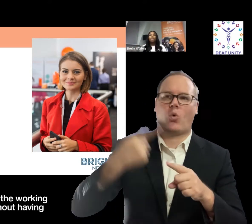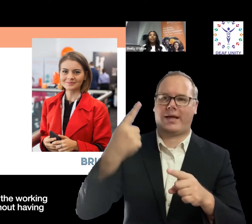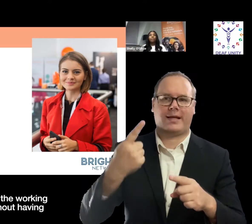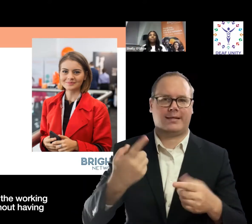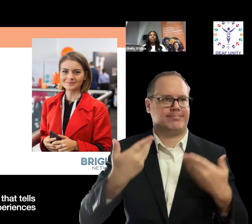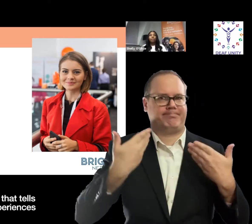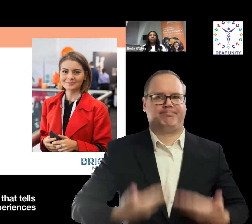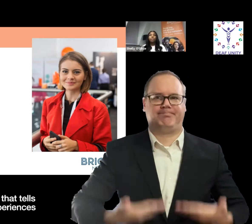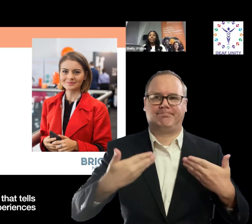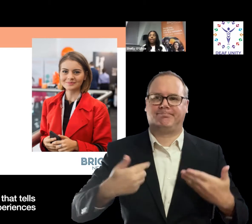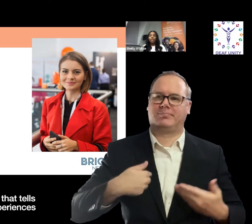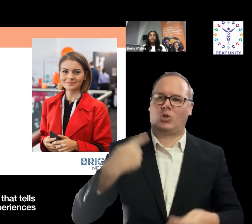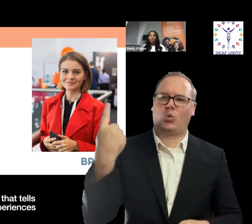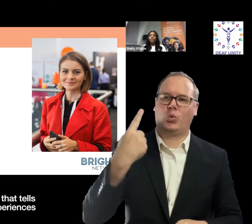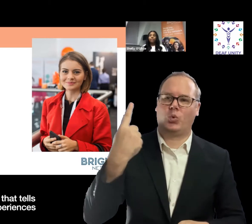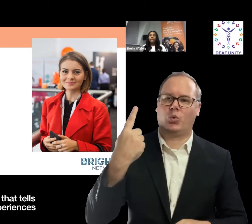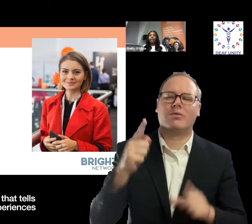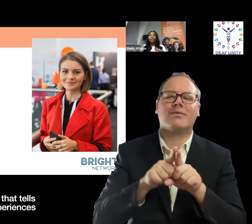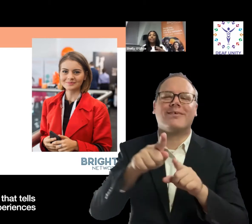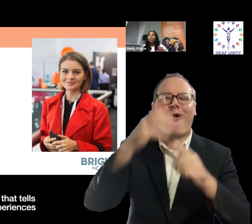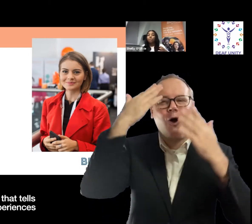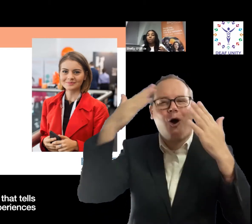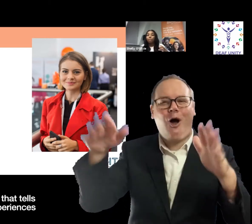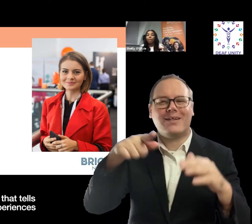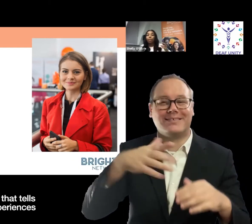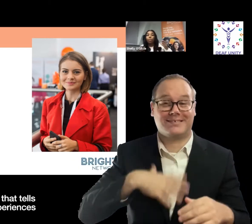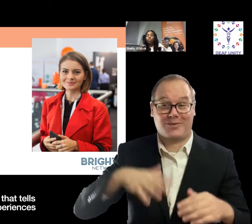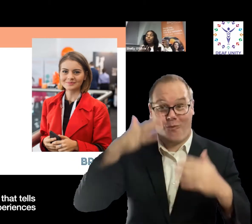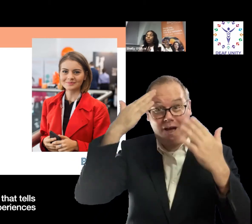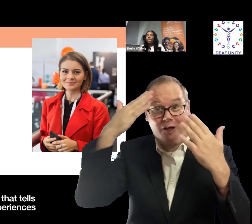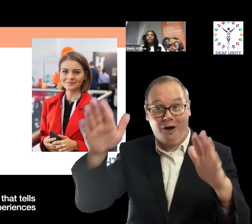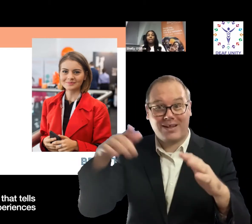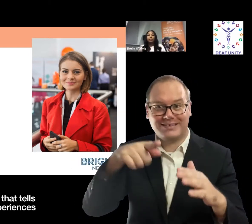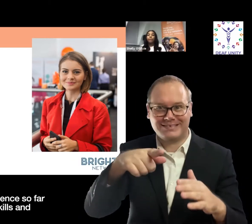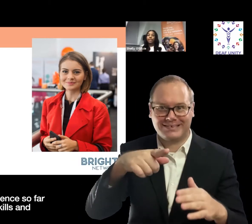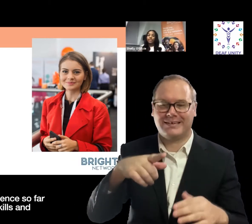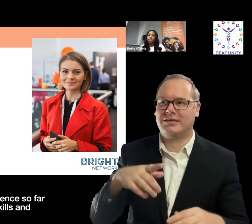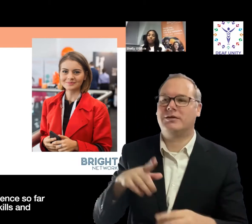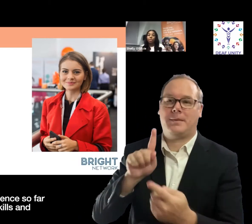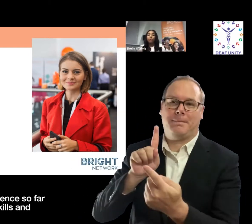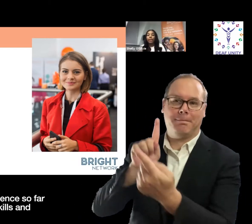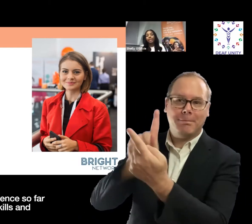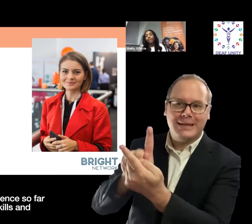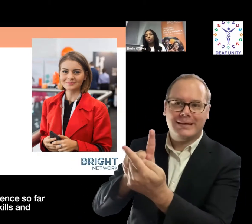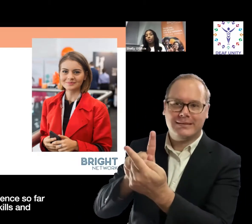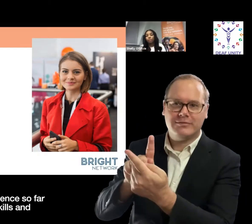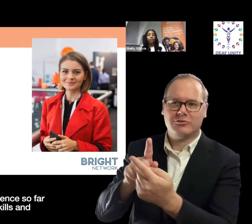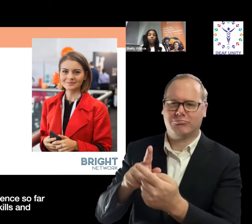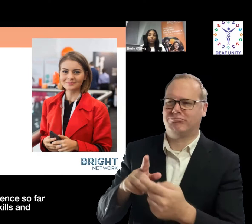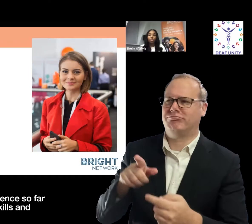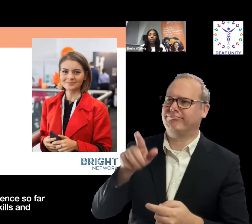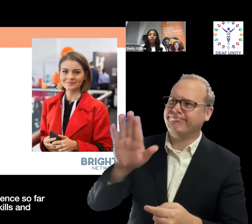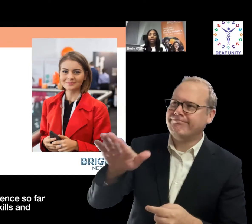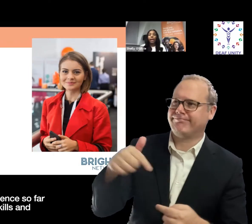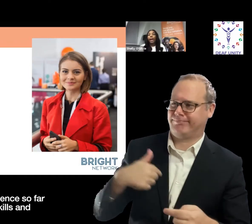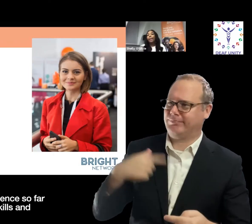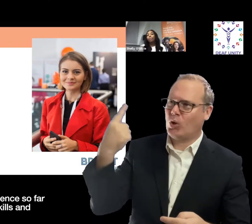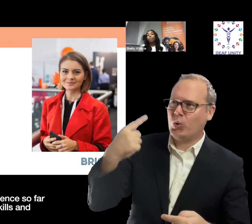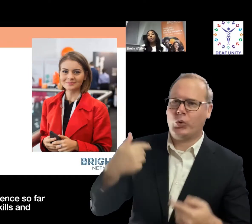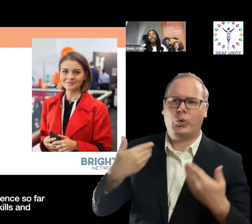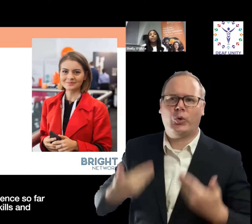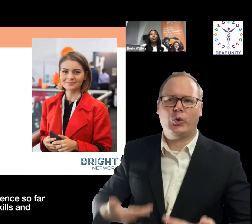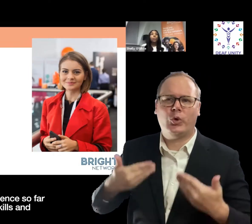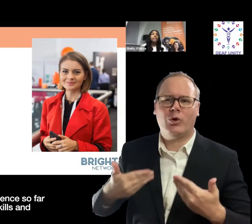without having something that resembles a CV that tells you about all the things and experiences that you've collated in your experience so far,